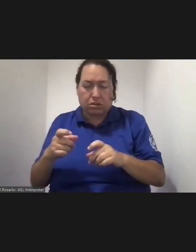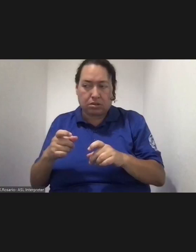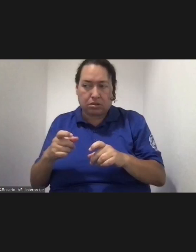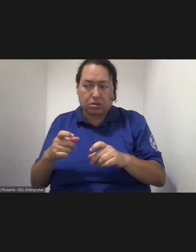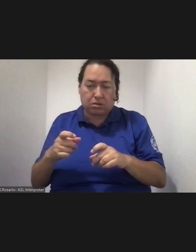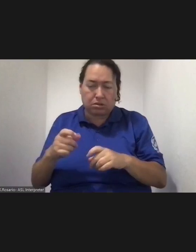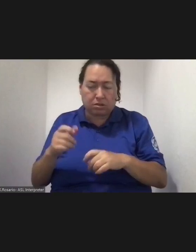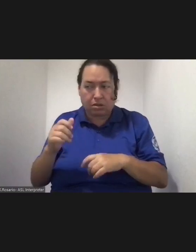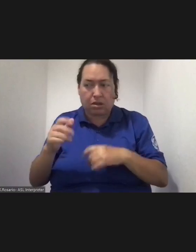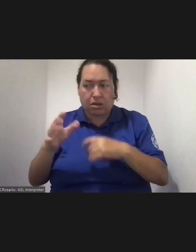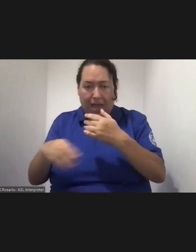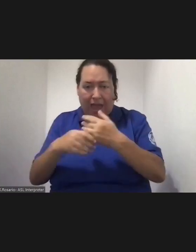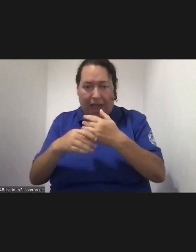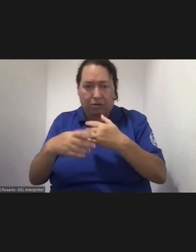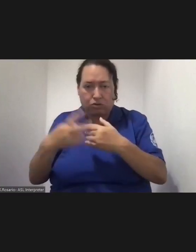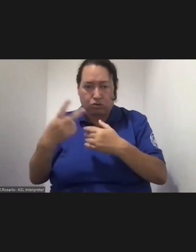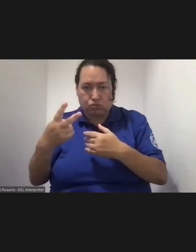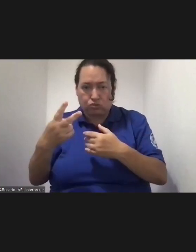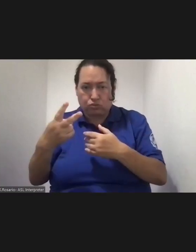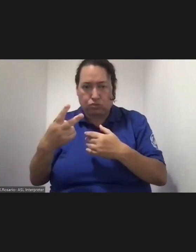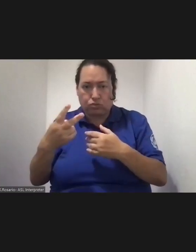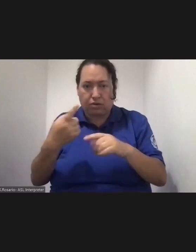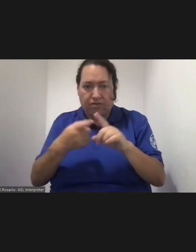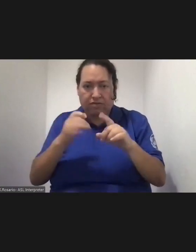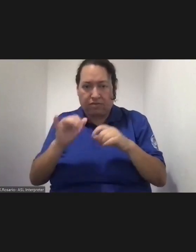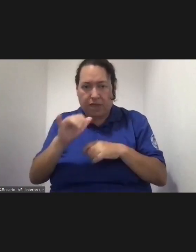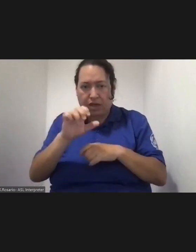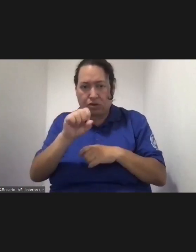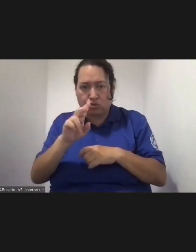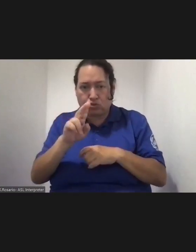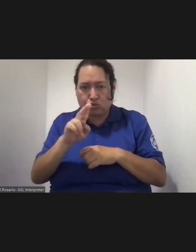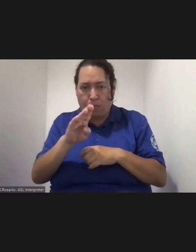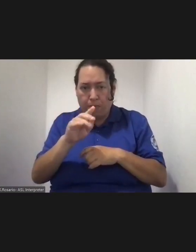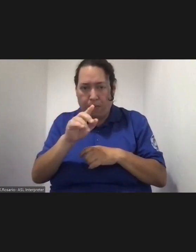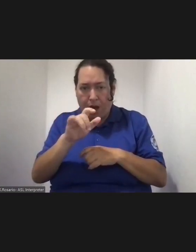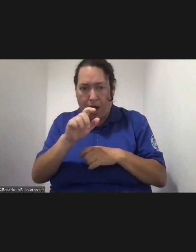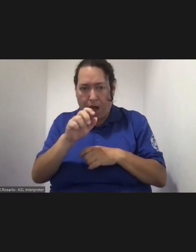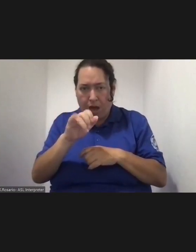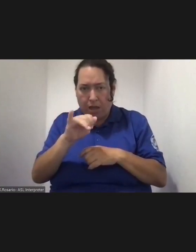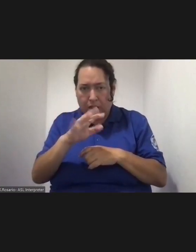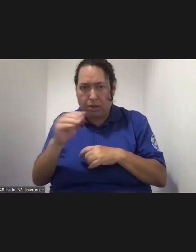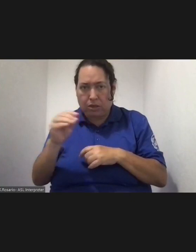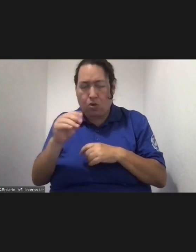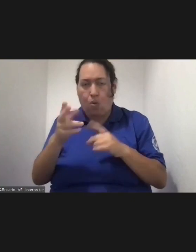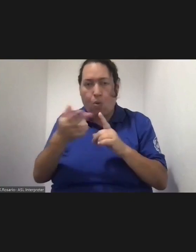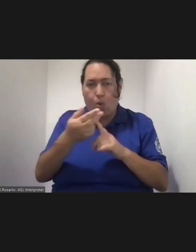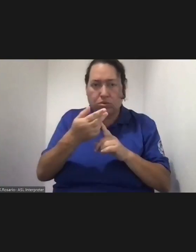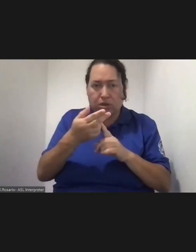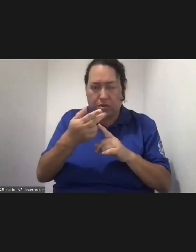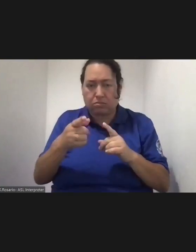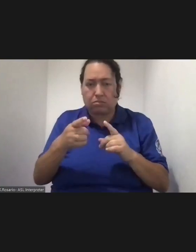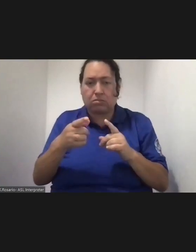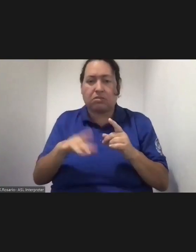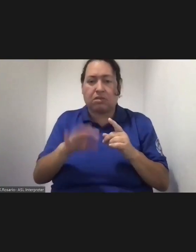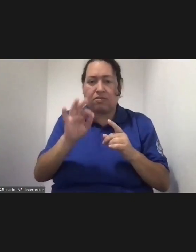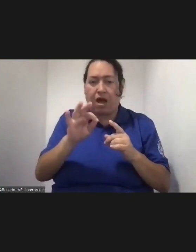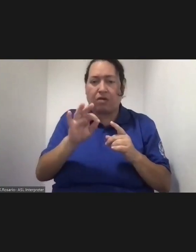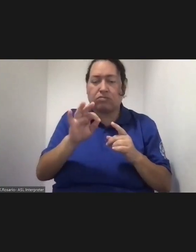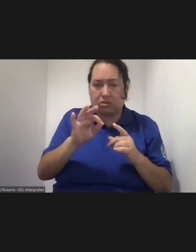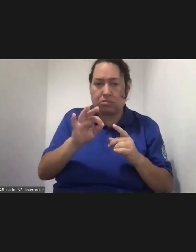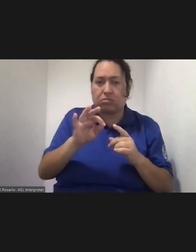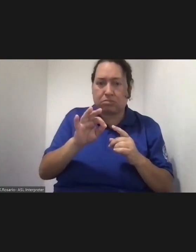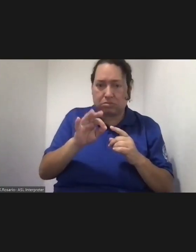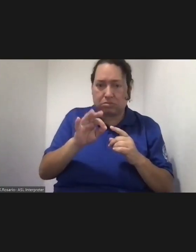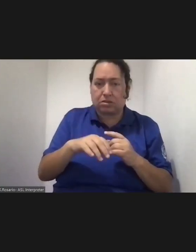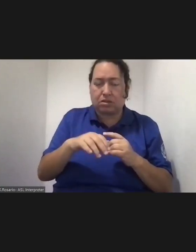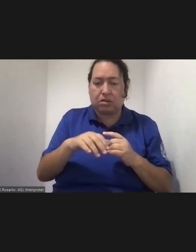2 got tested from the Subaki Hotel when they heard about the individual who tested positive, and 2 of them turned